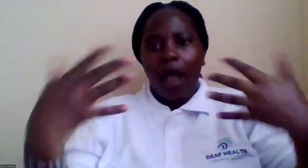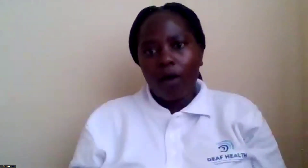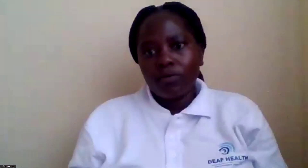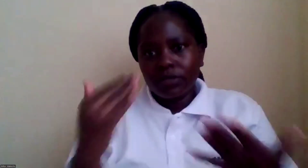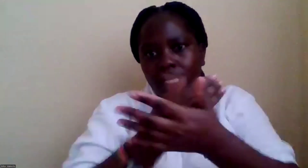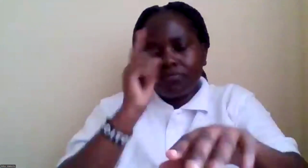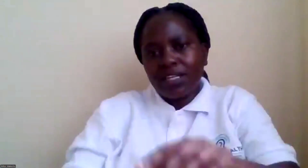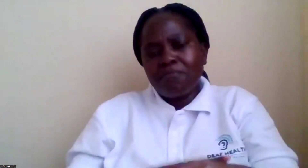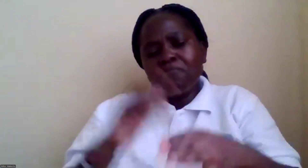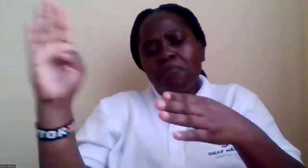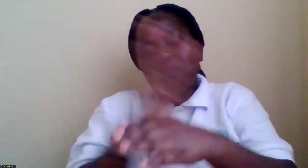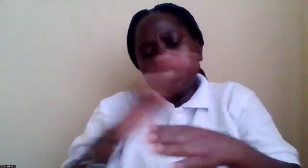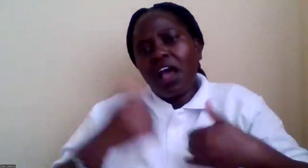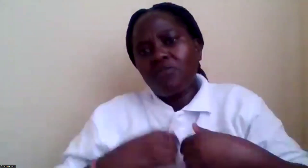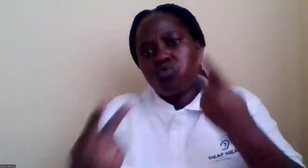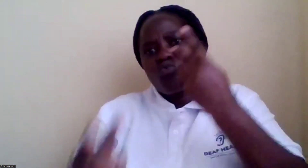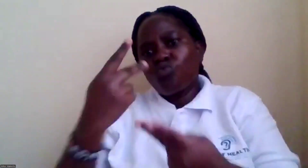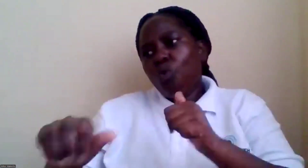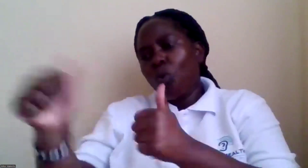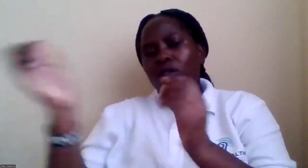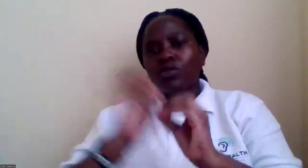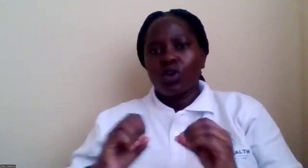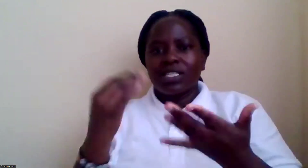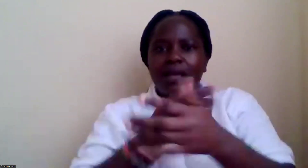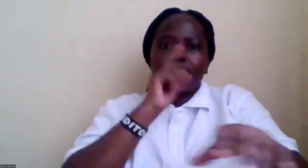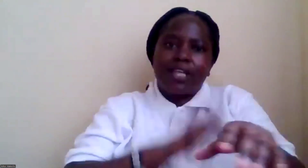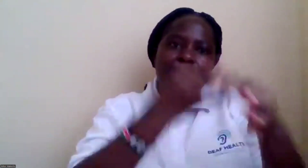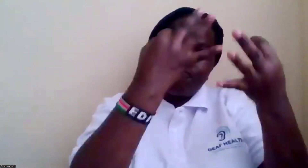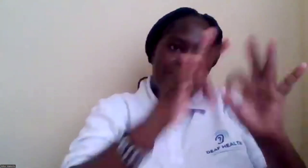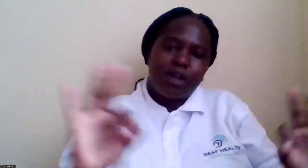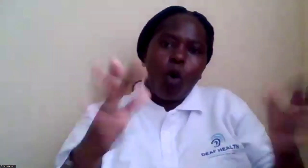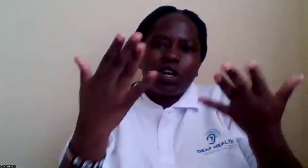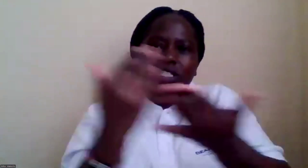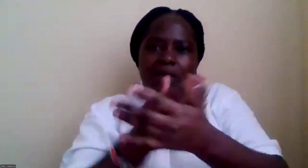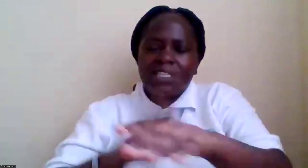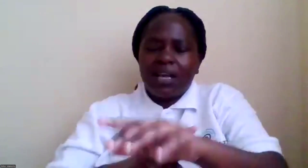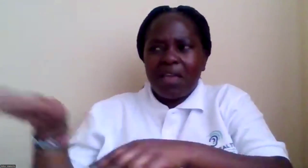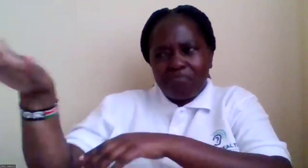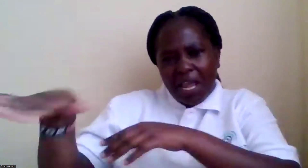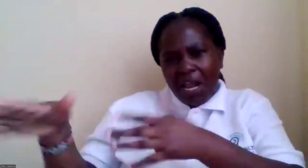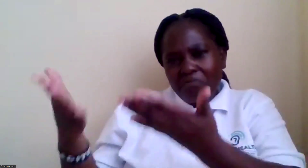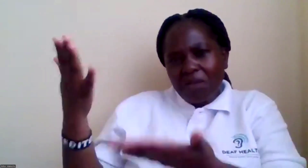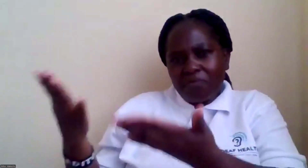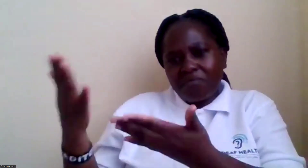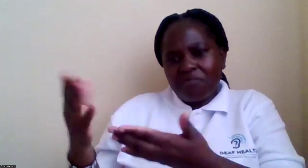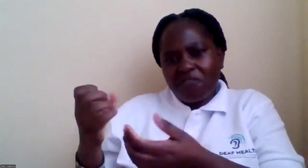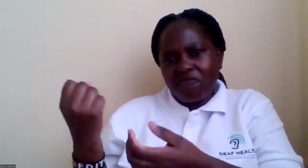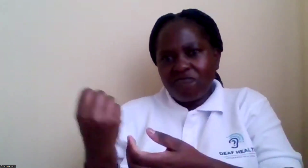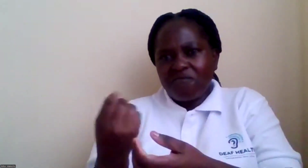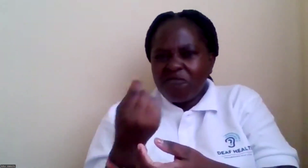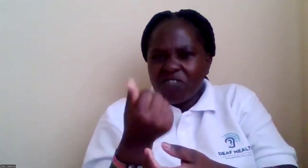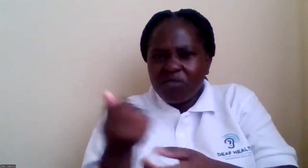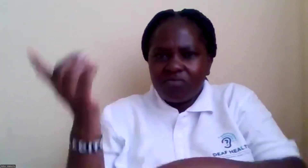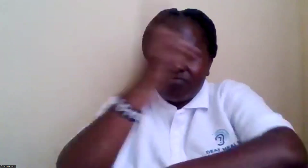get busy. Sometimes, you're in a place where maybe for like a few days,